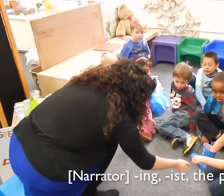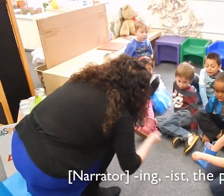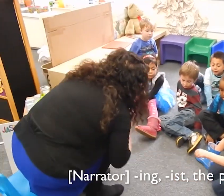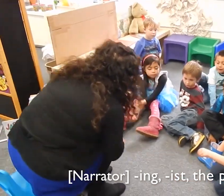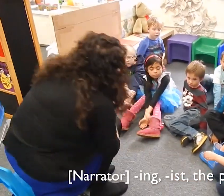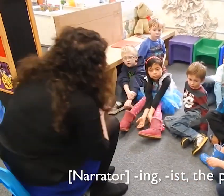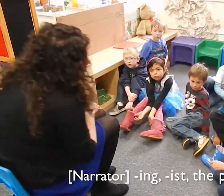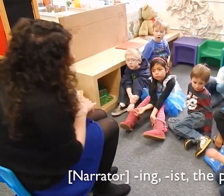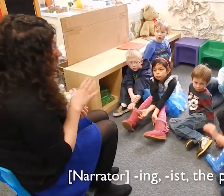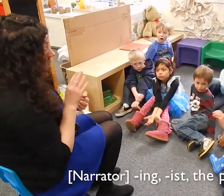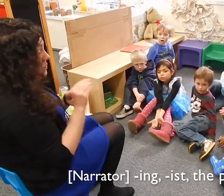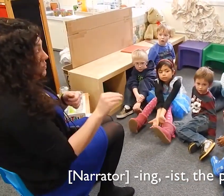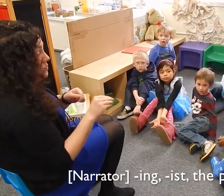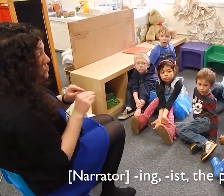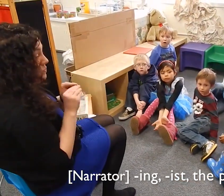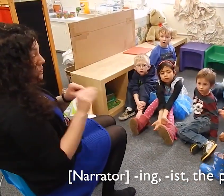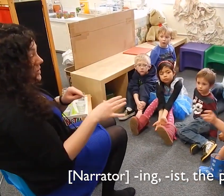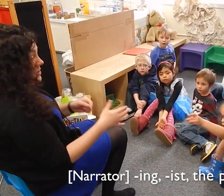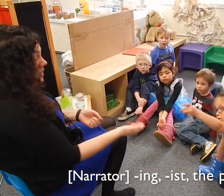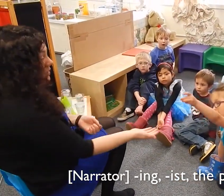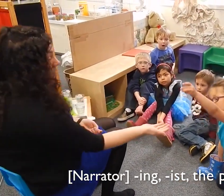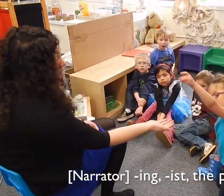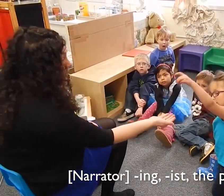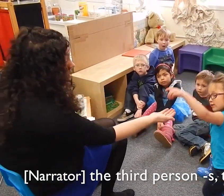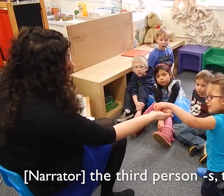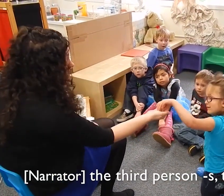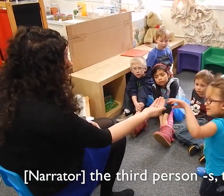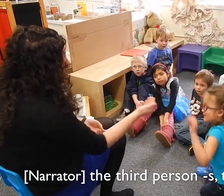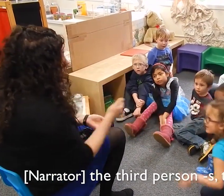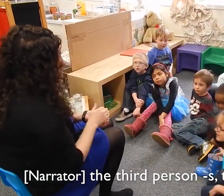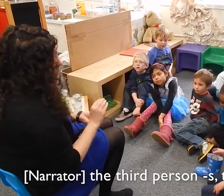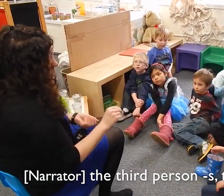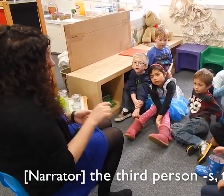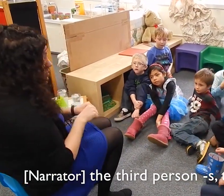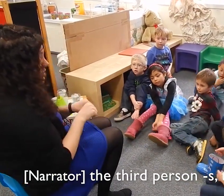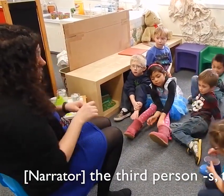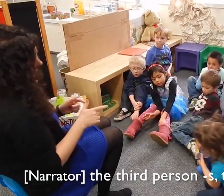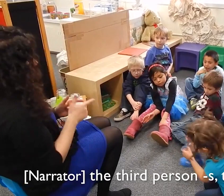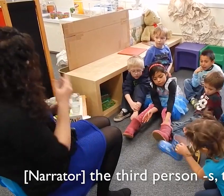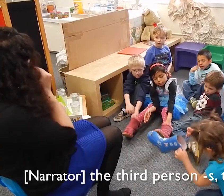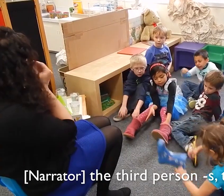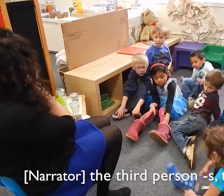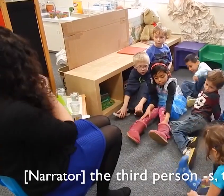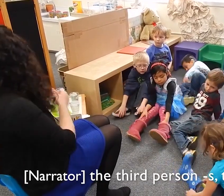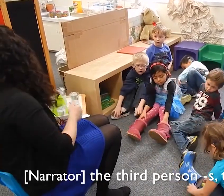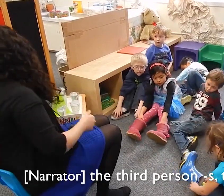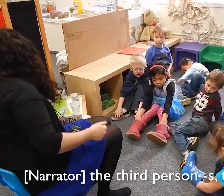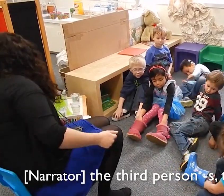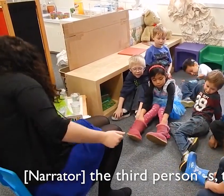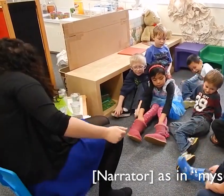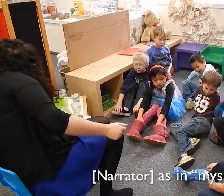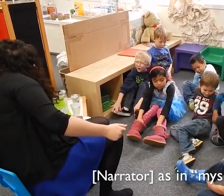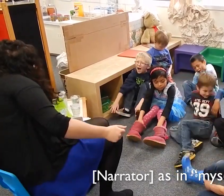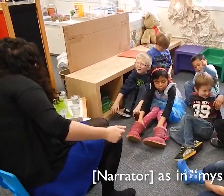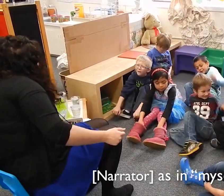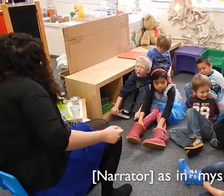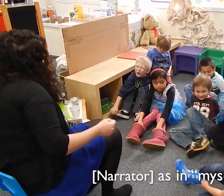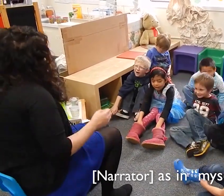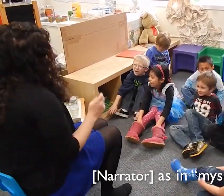er, ing, ist, the plural s, the third person s, the suffix self as in myself,